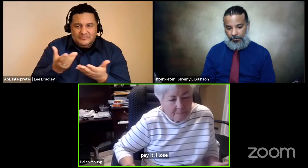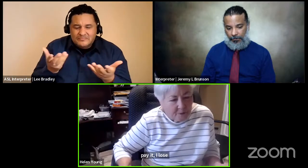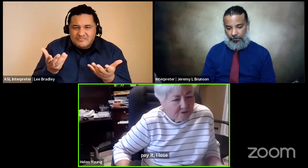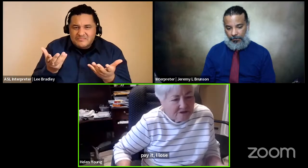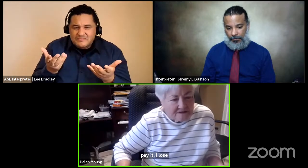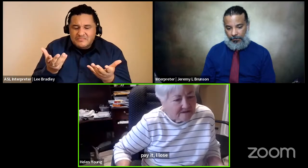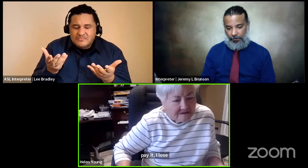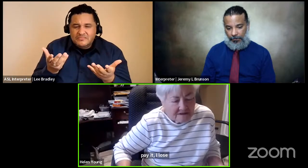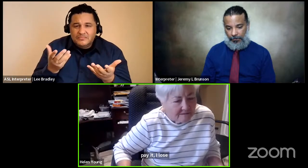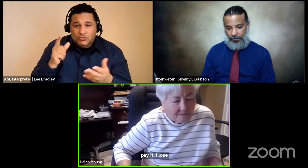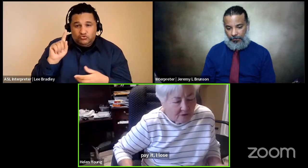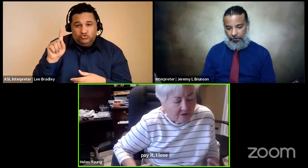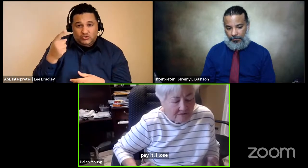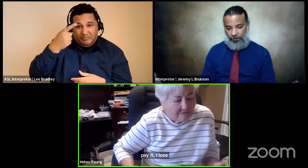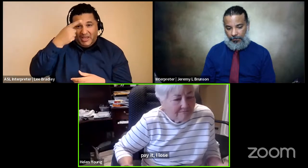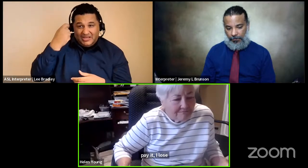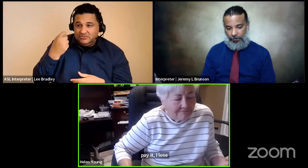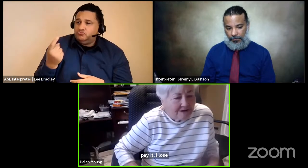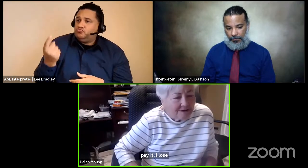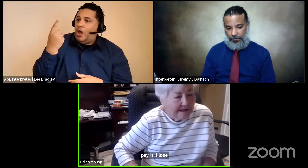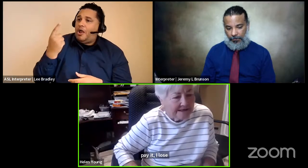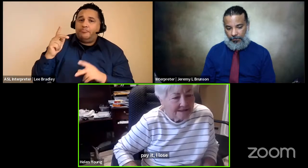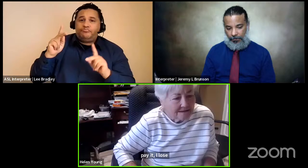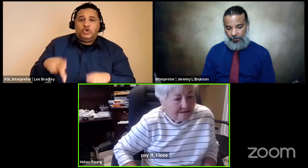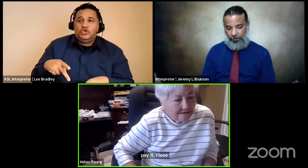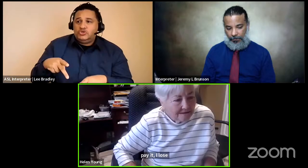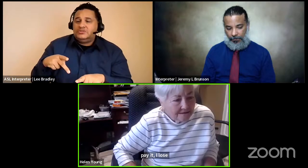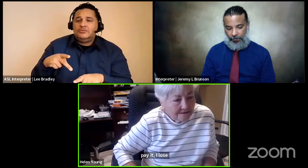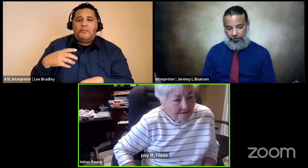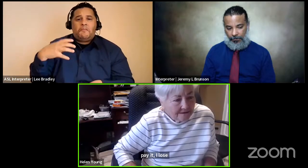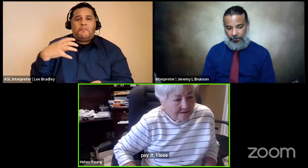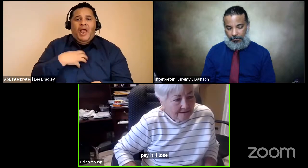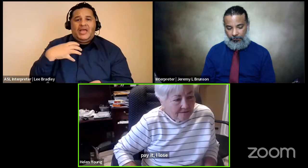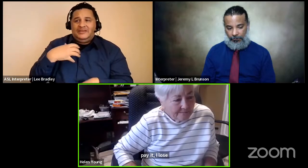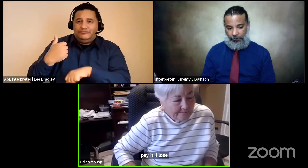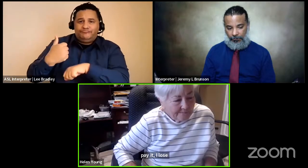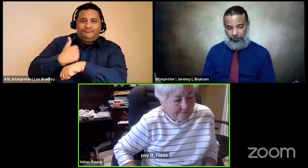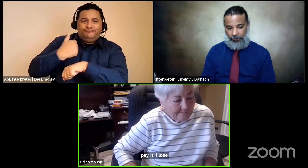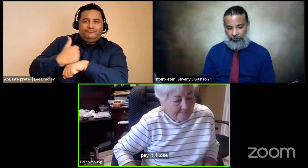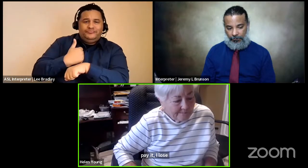of one person's complaint.